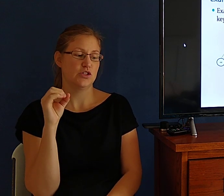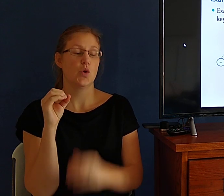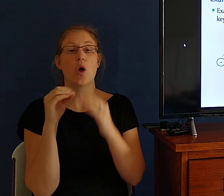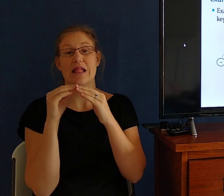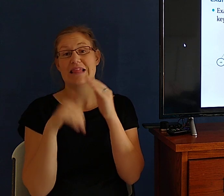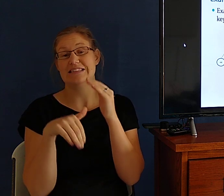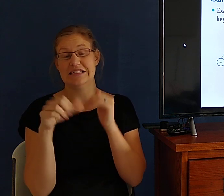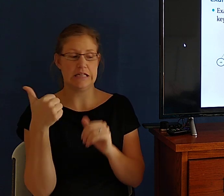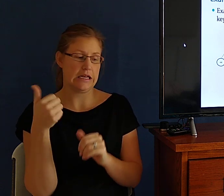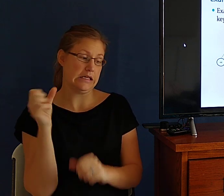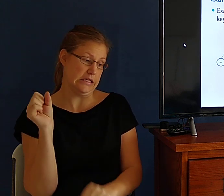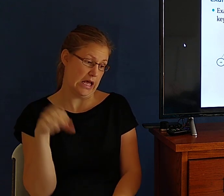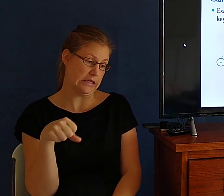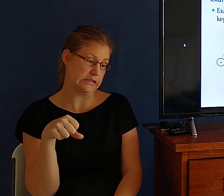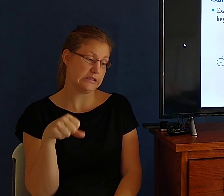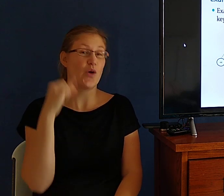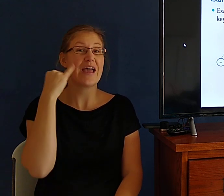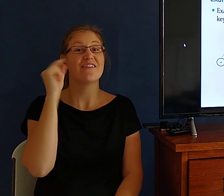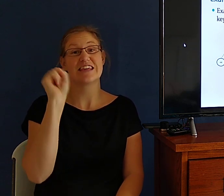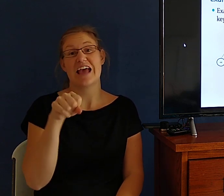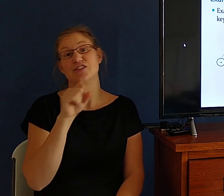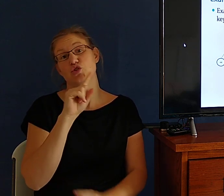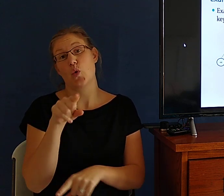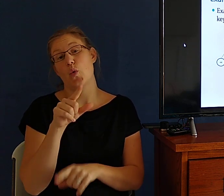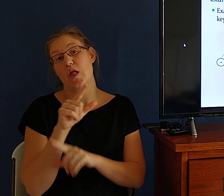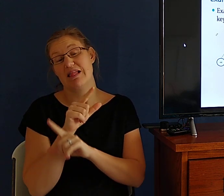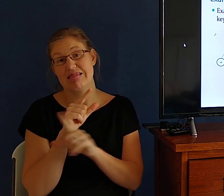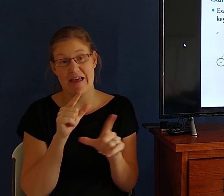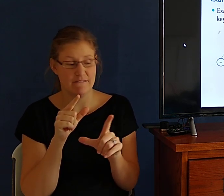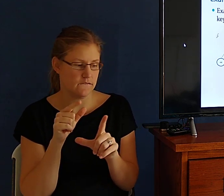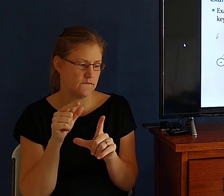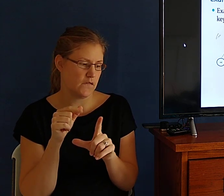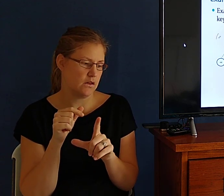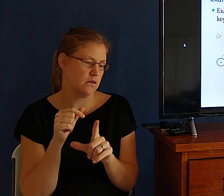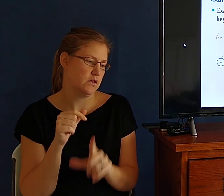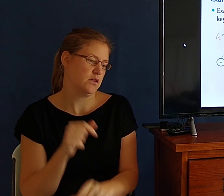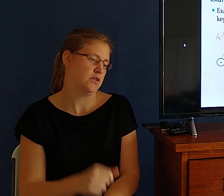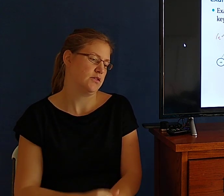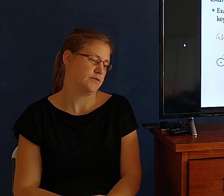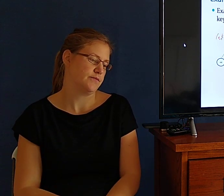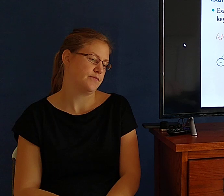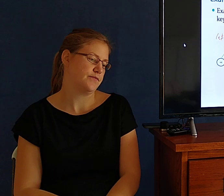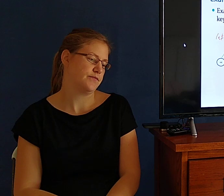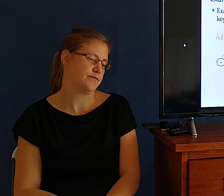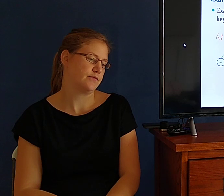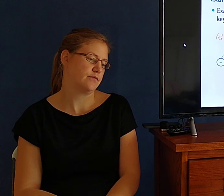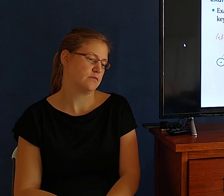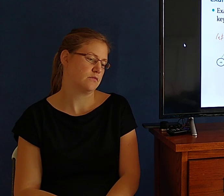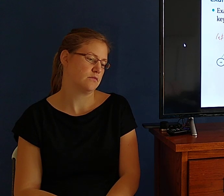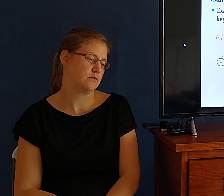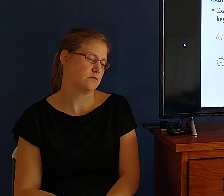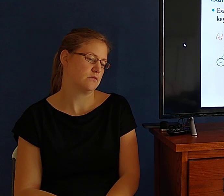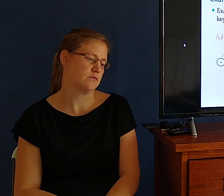Yes. So if it's yes, go to the left. So this is left, this is the root, and this